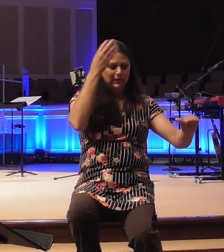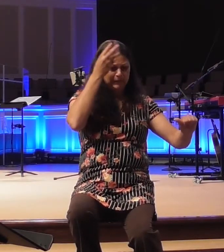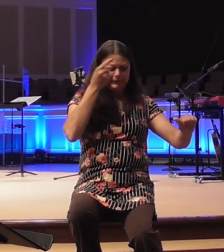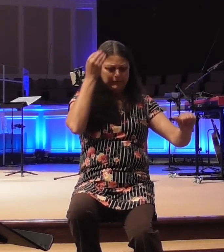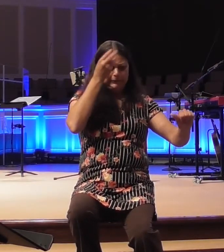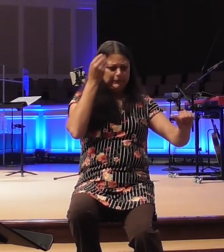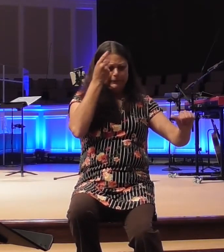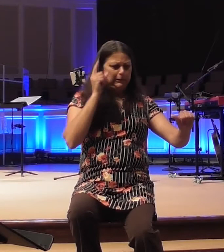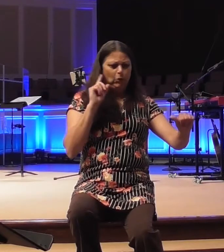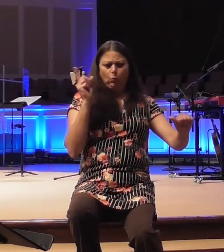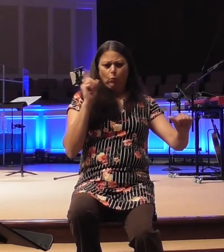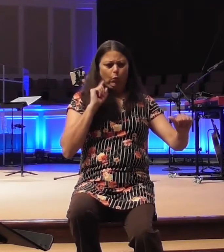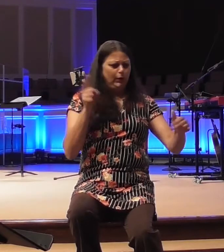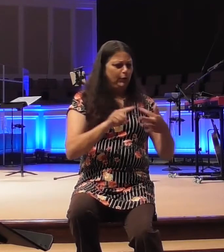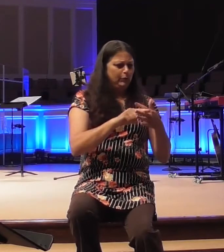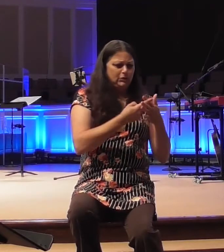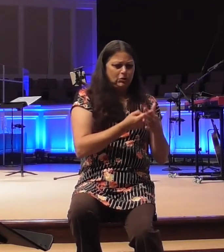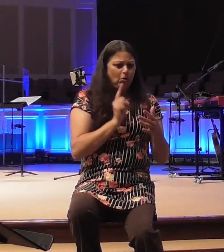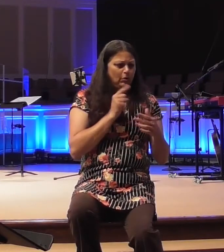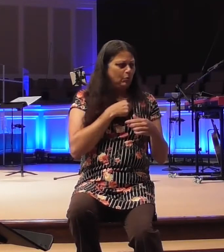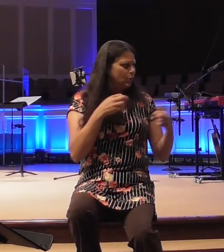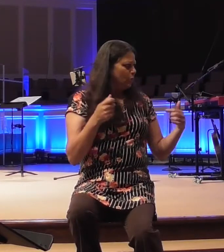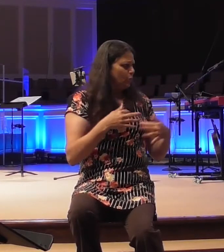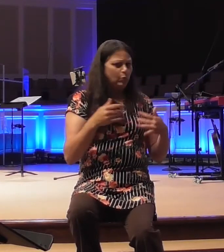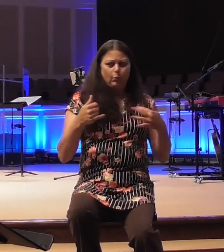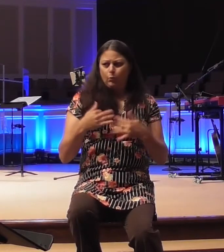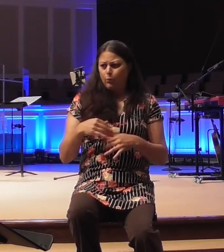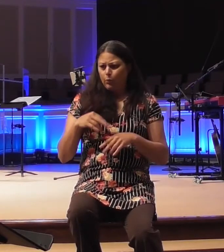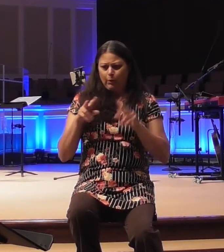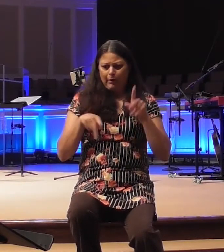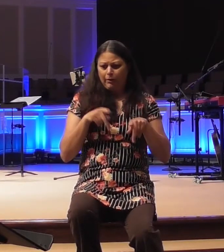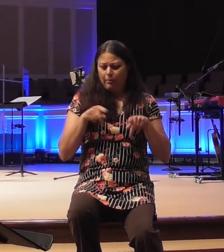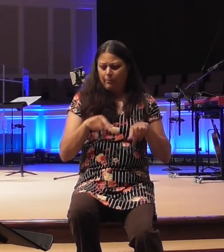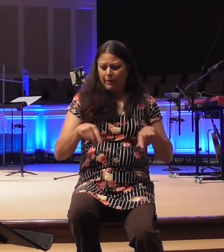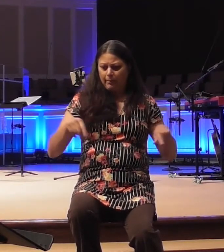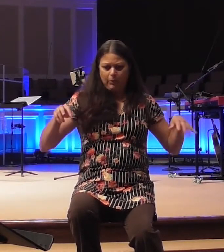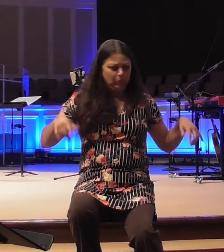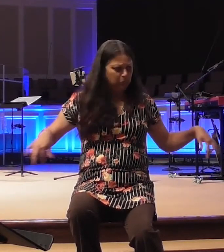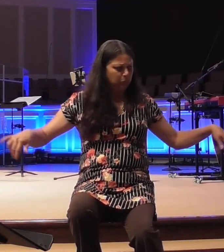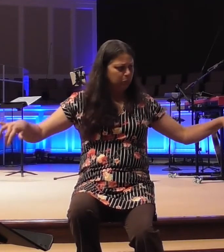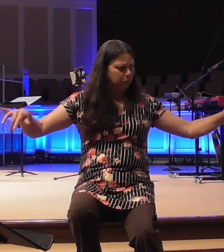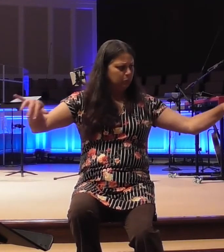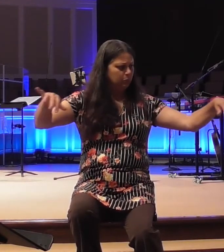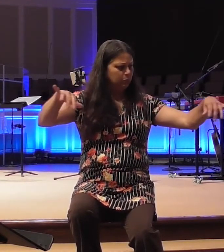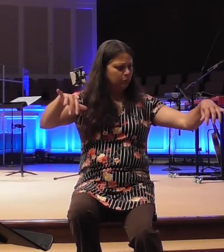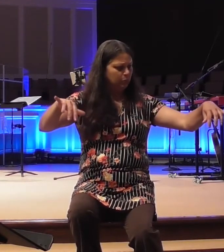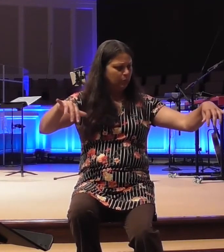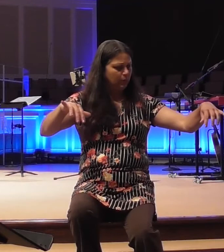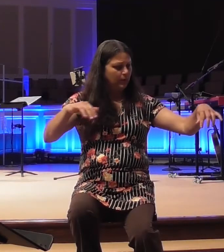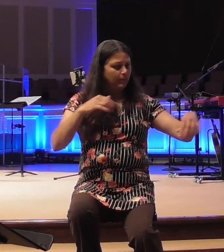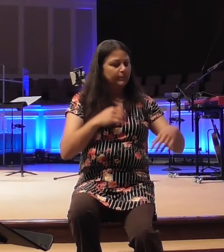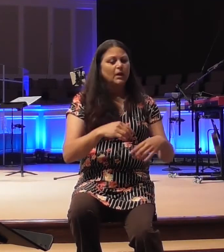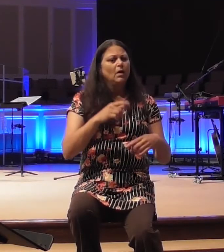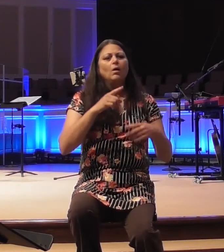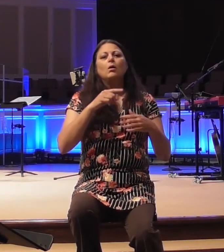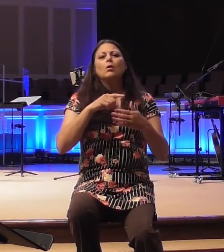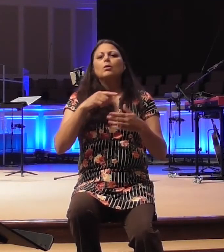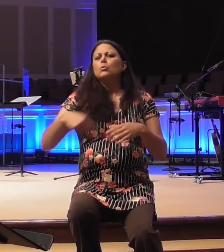and exposed. What was the first thing that you might have built? I might have built a tank or